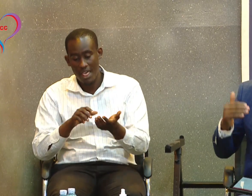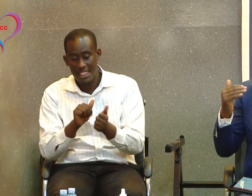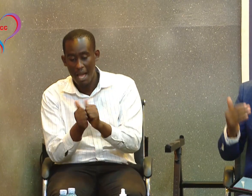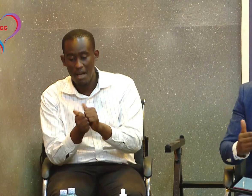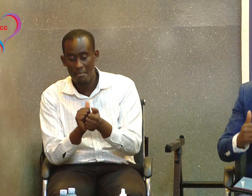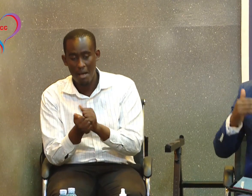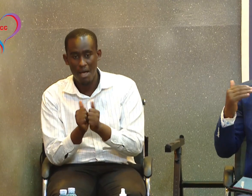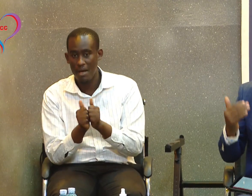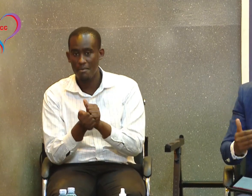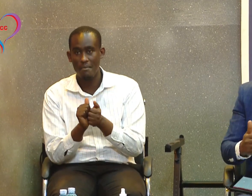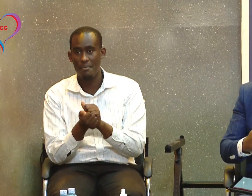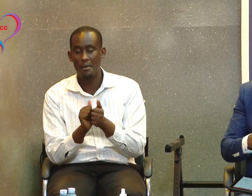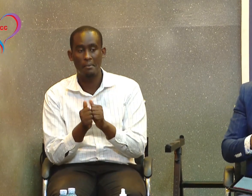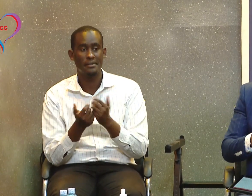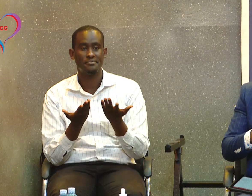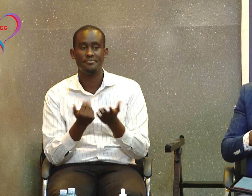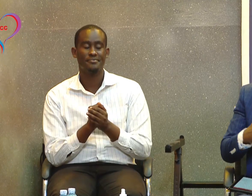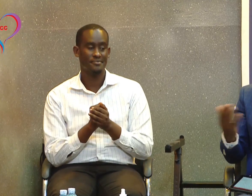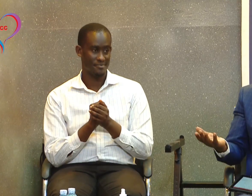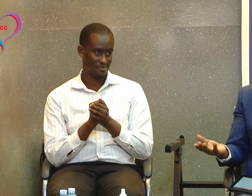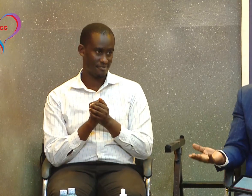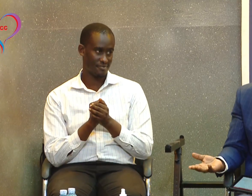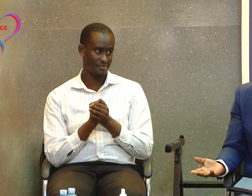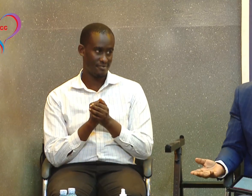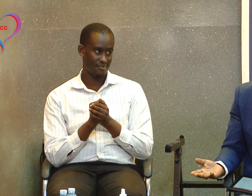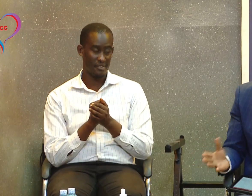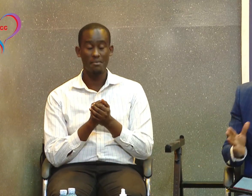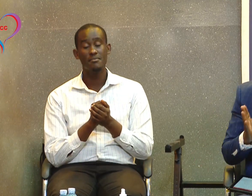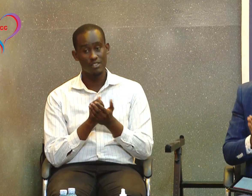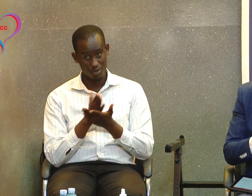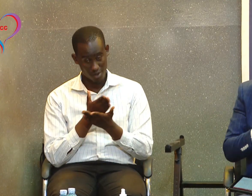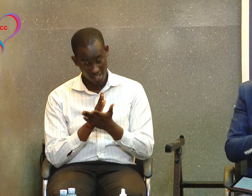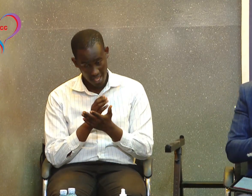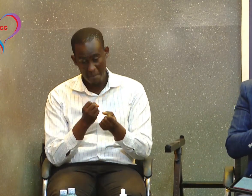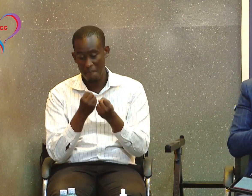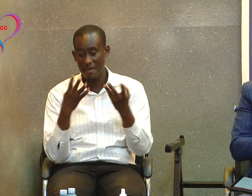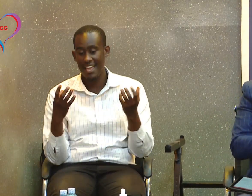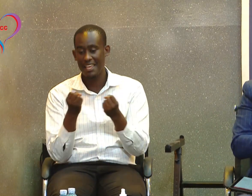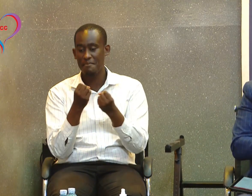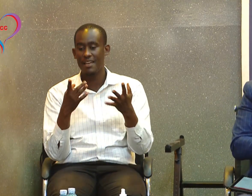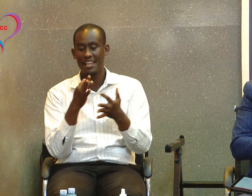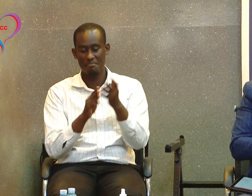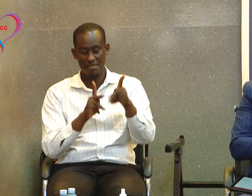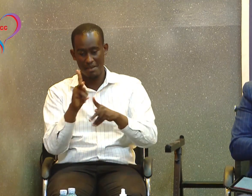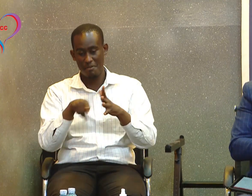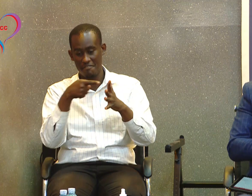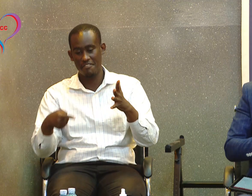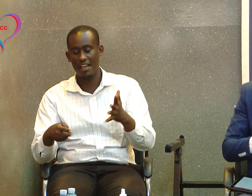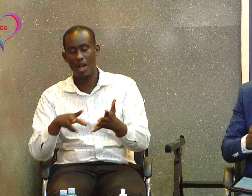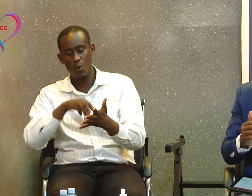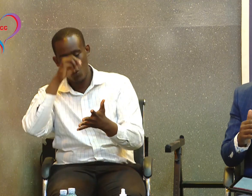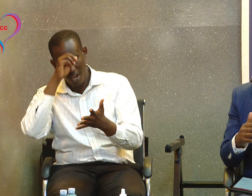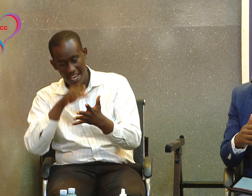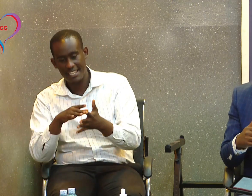any of those, maybe even 10, reading 10 chapters, because many of you failed to read the 40 chapters. You must now be falling in the next category. Kakati